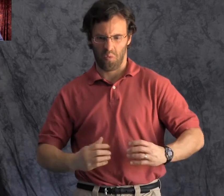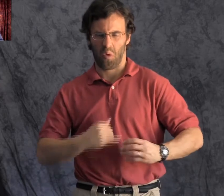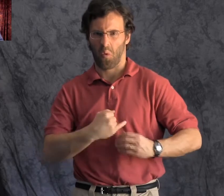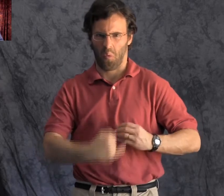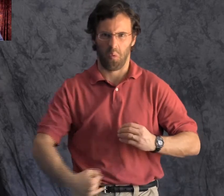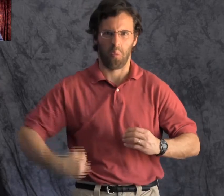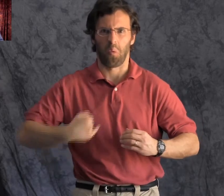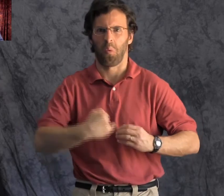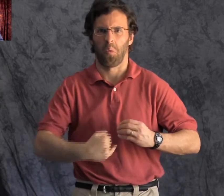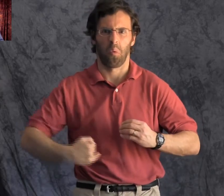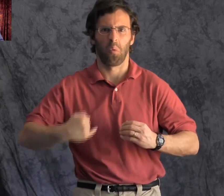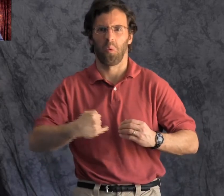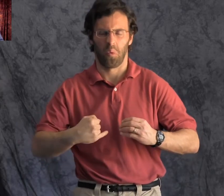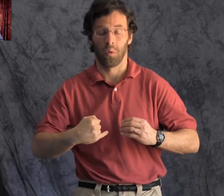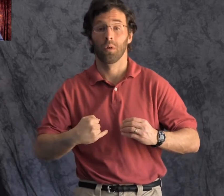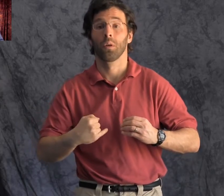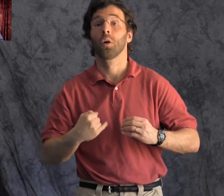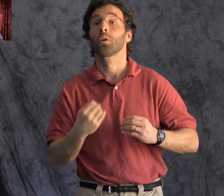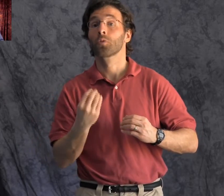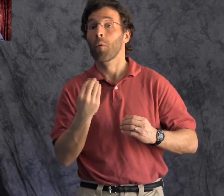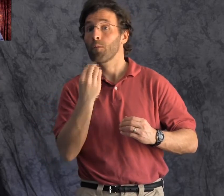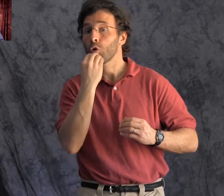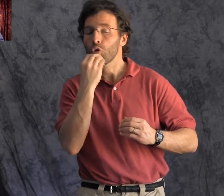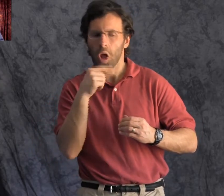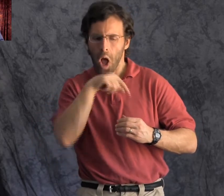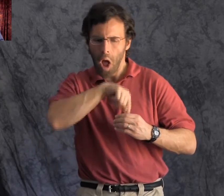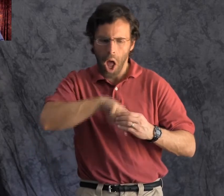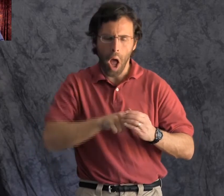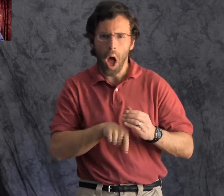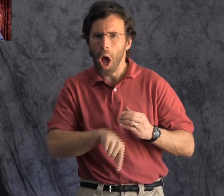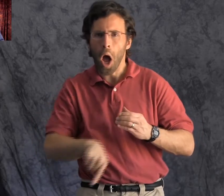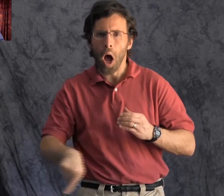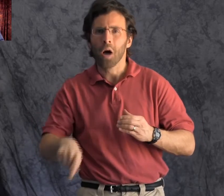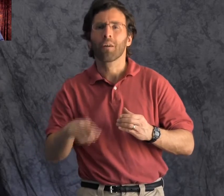quite a bit of time actually in the digestive system to facilitate this process.